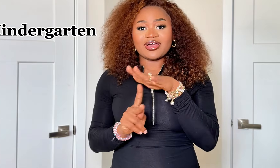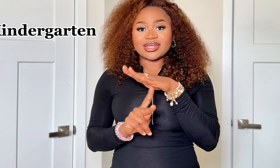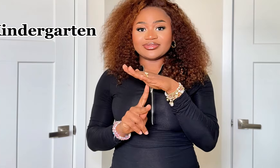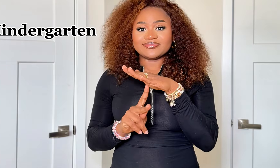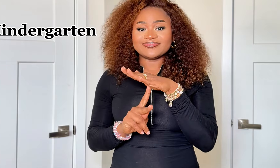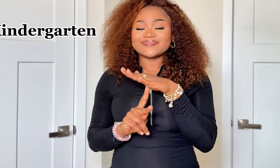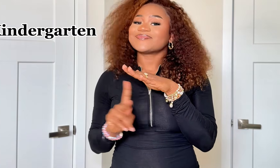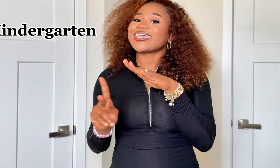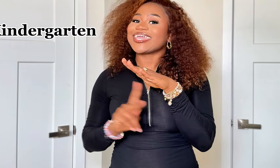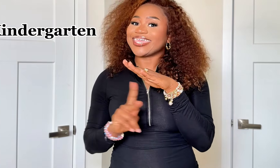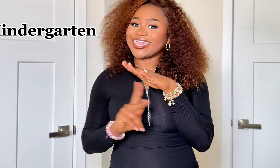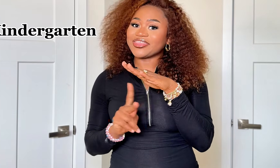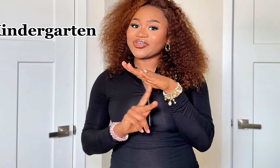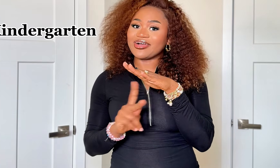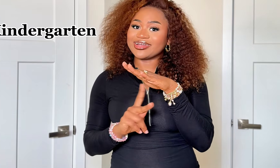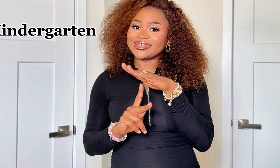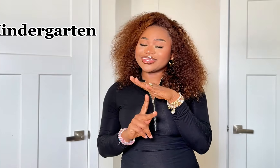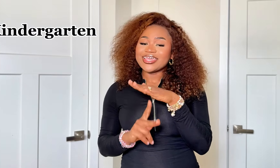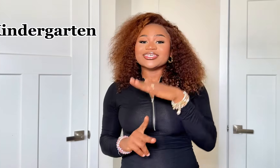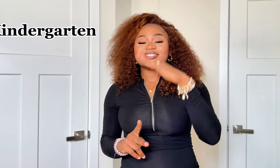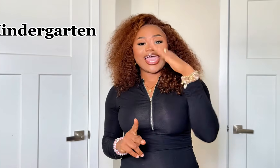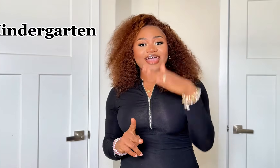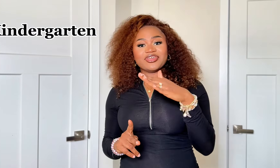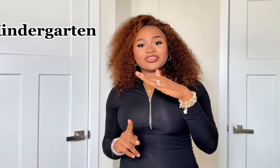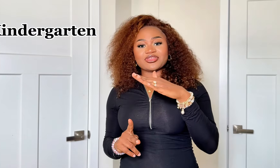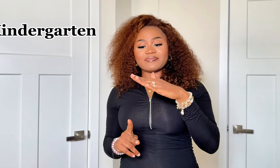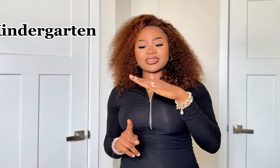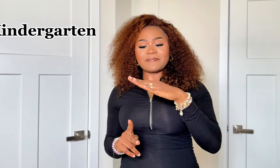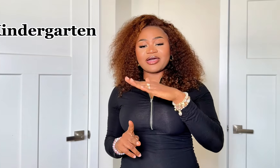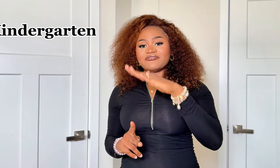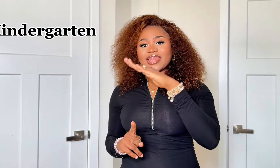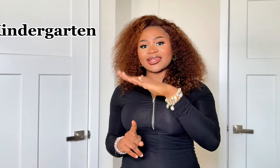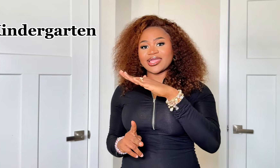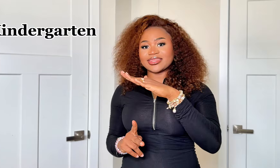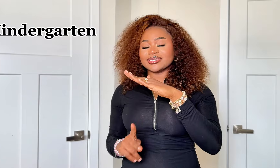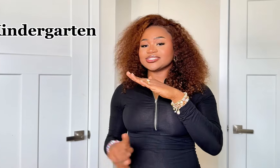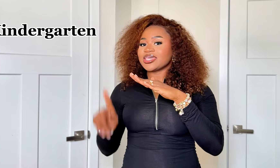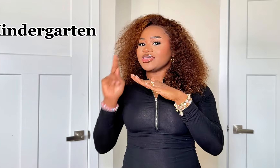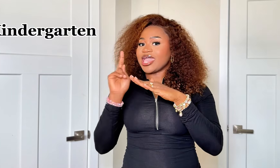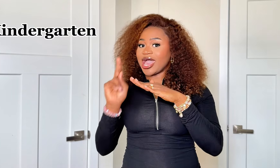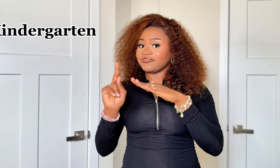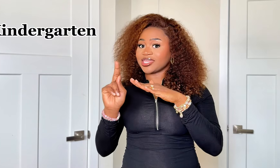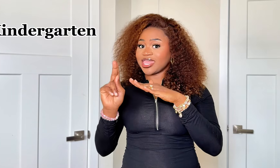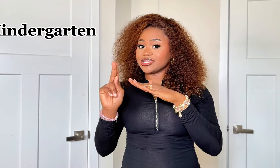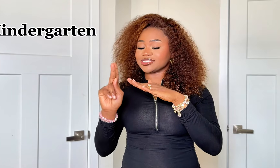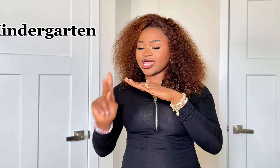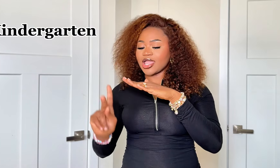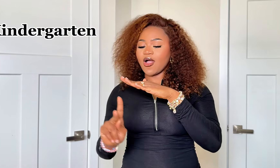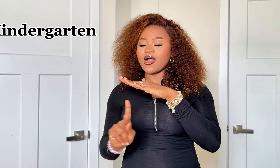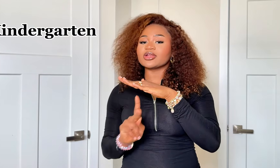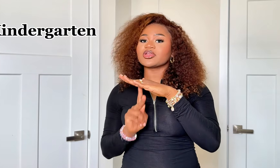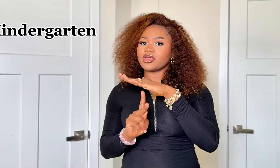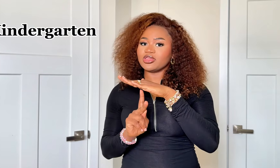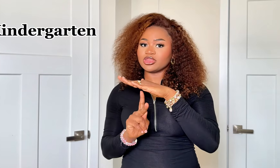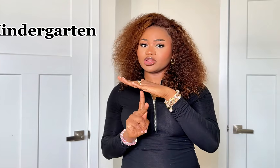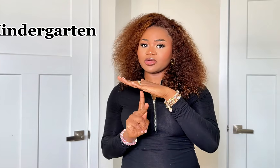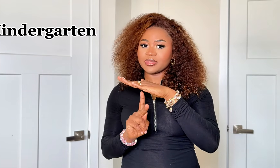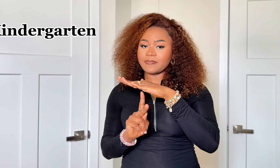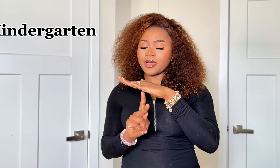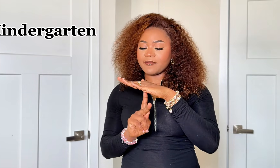Kindergarten. Kindergarten. So you have your non-dominant palm flat like this. You have the K sign under your non-dominant palm